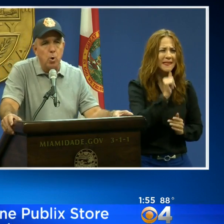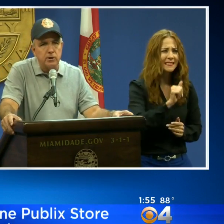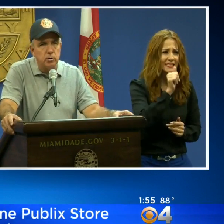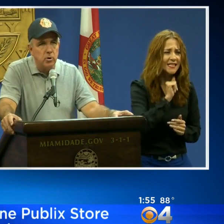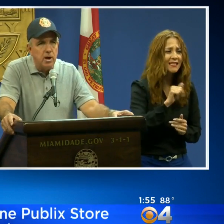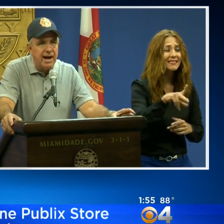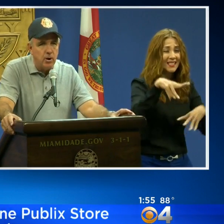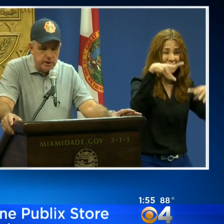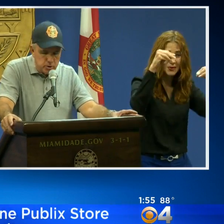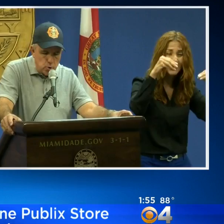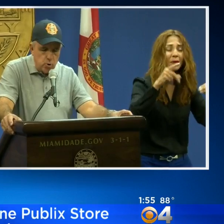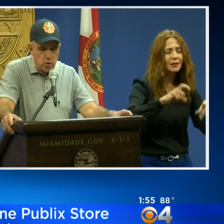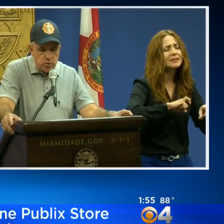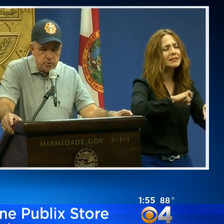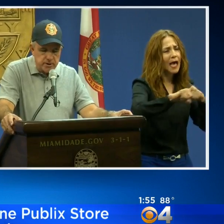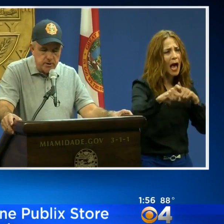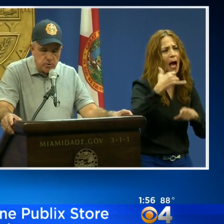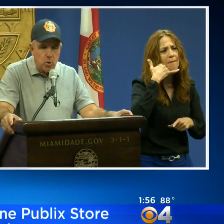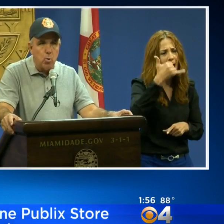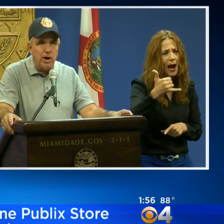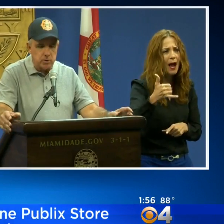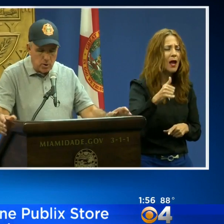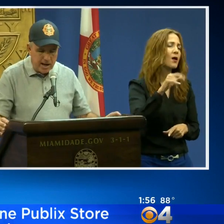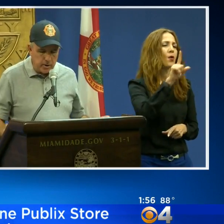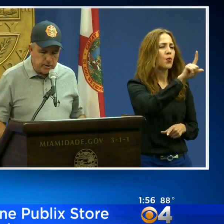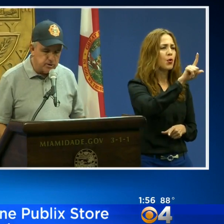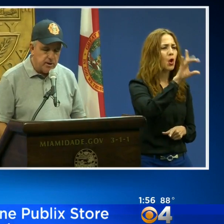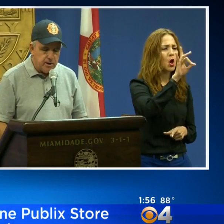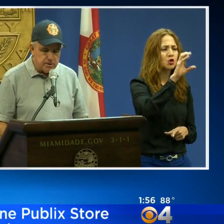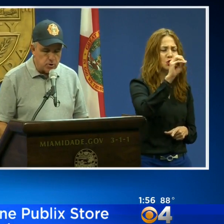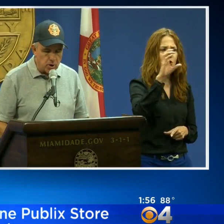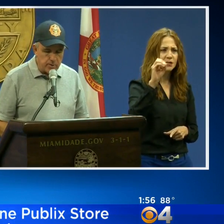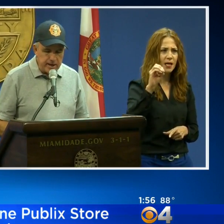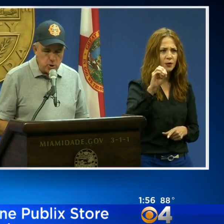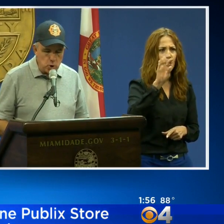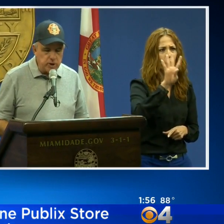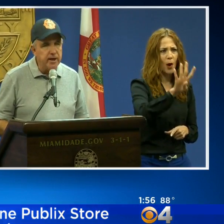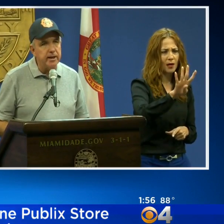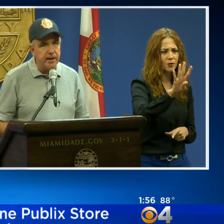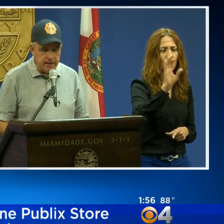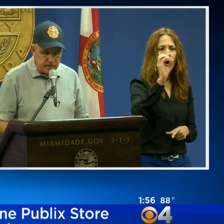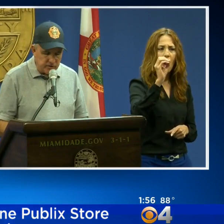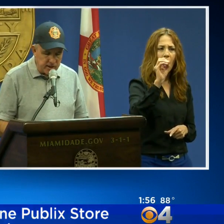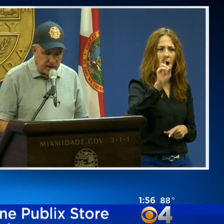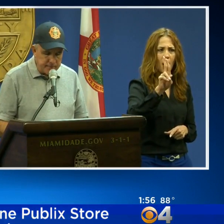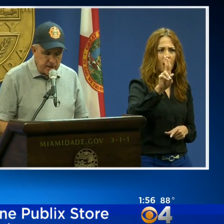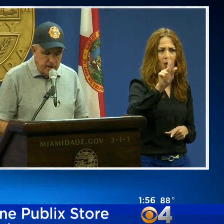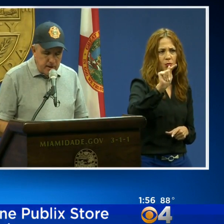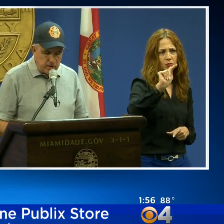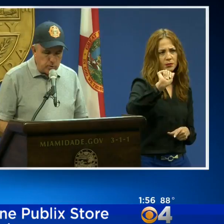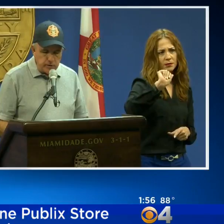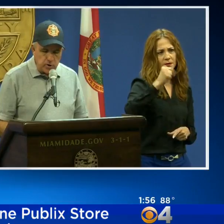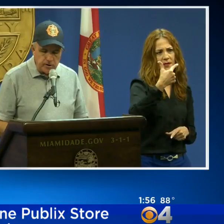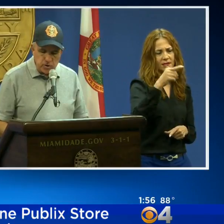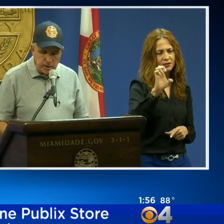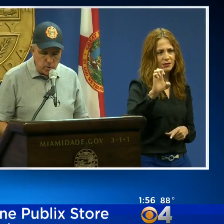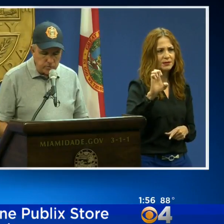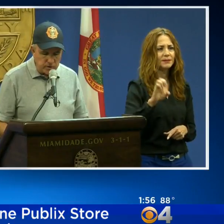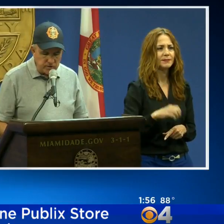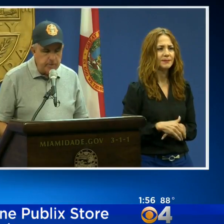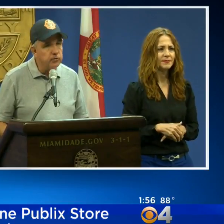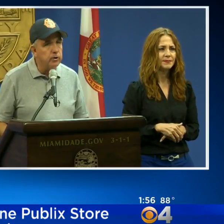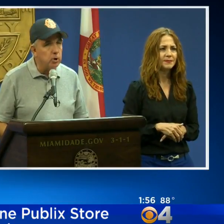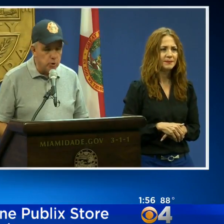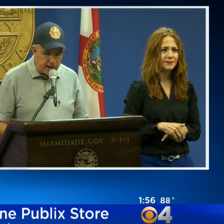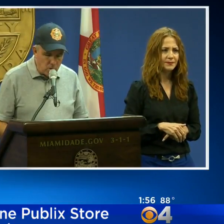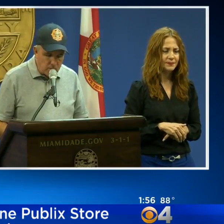you may have about services in Miami-Dade County. He also said that 75% of the roads in Miami-Dade County are